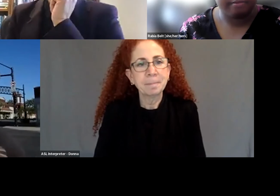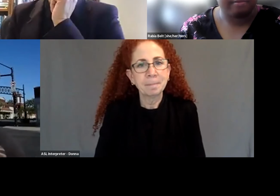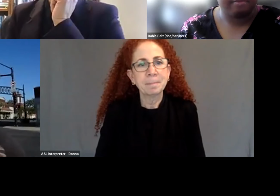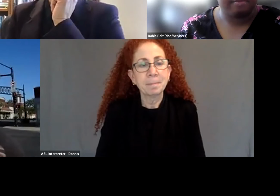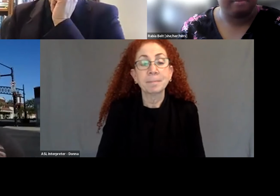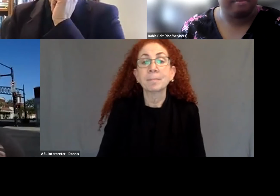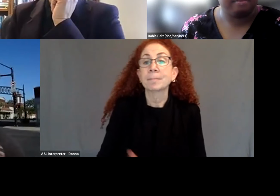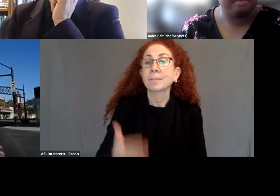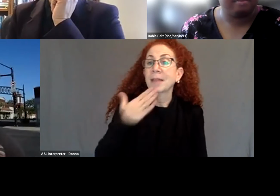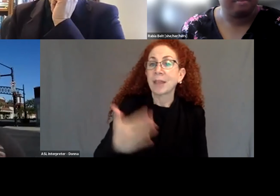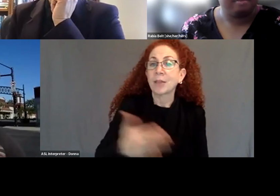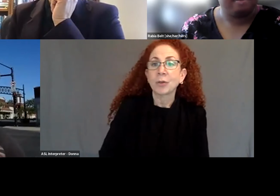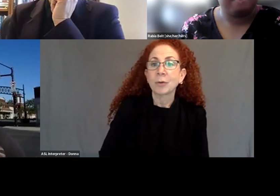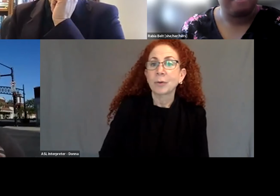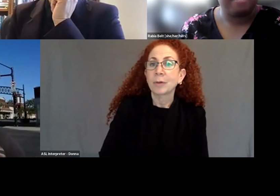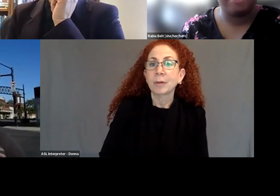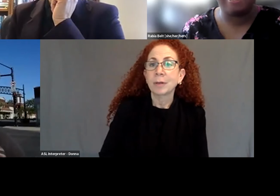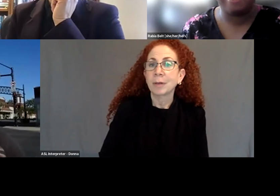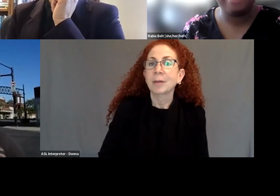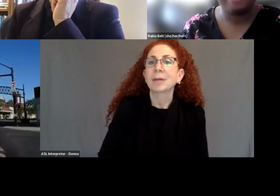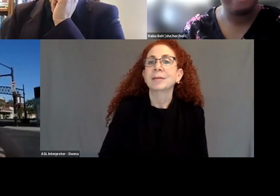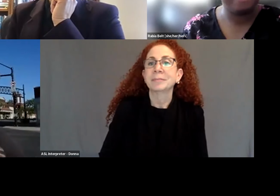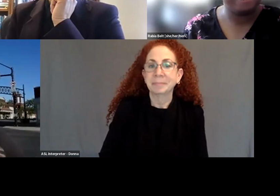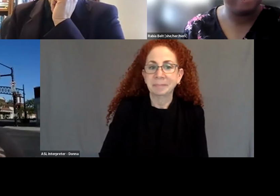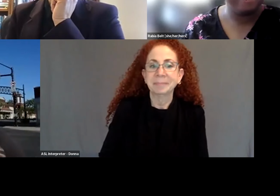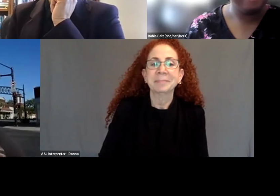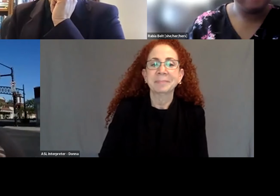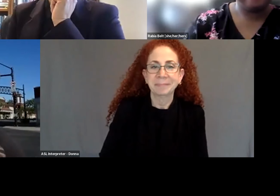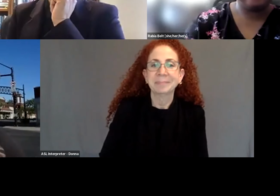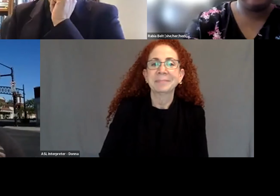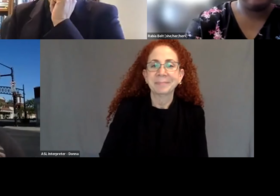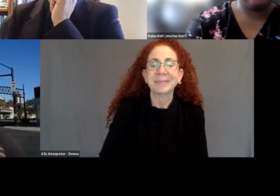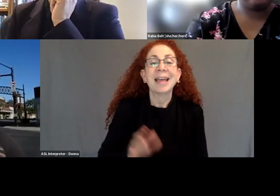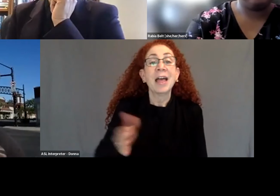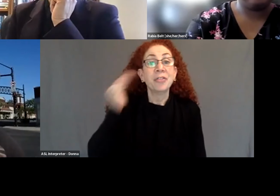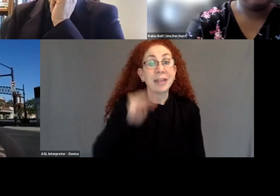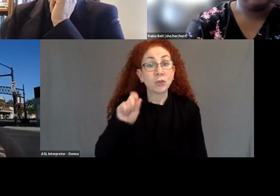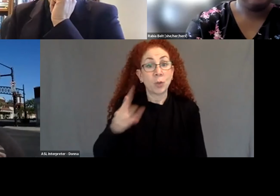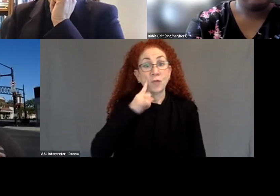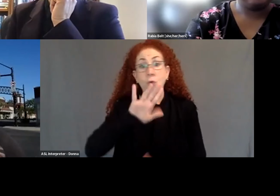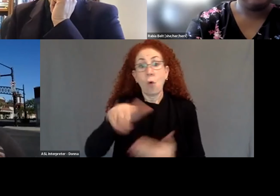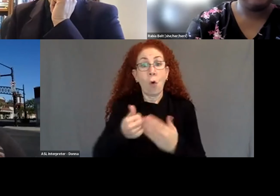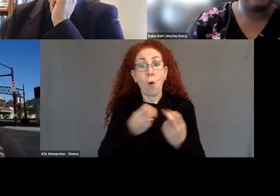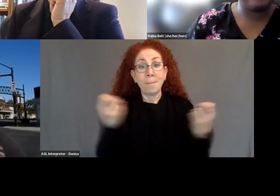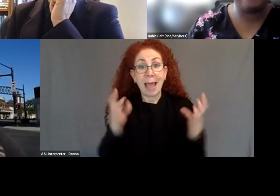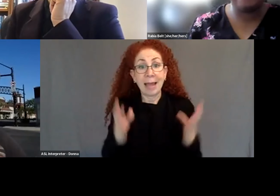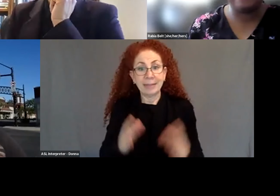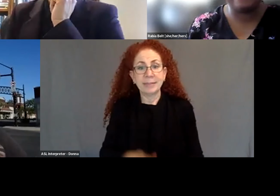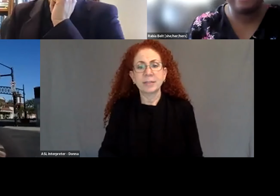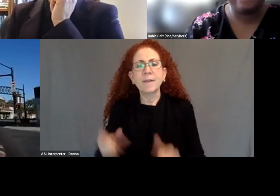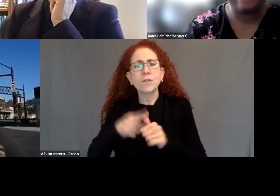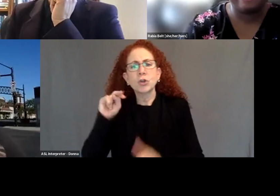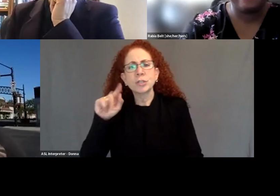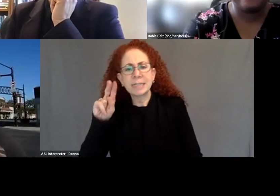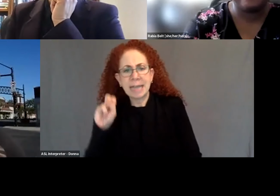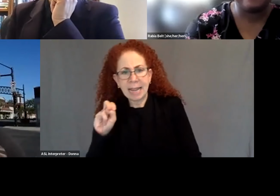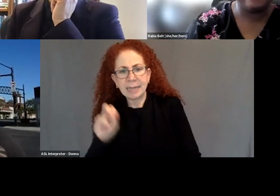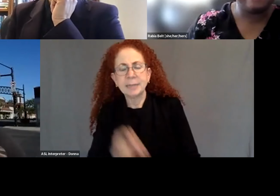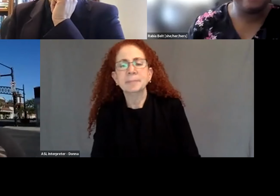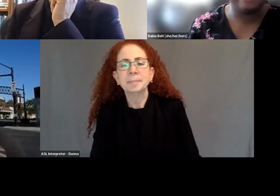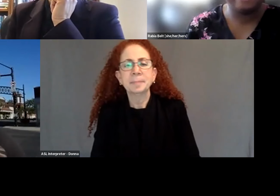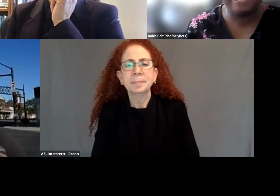Thank you. So the next question is for all the panelists, and I guess we could start with Nate and then